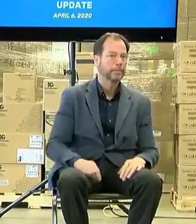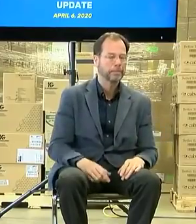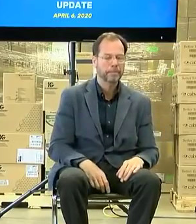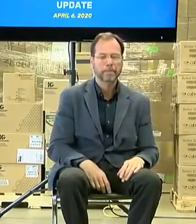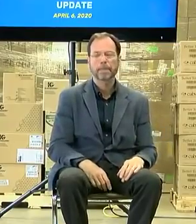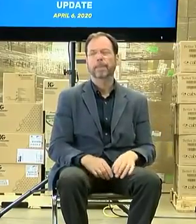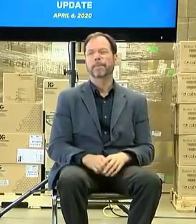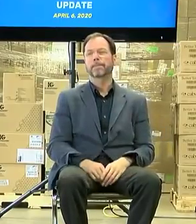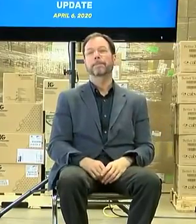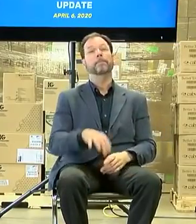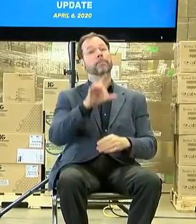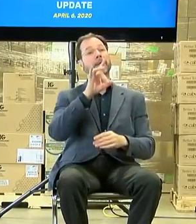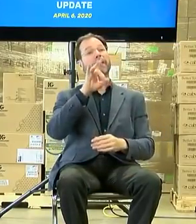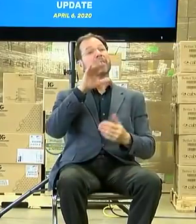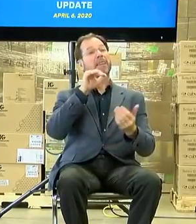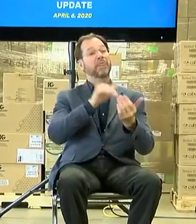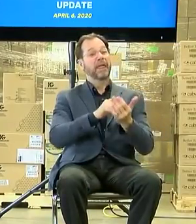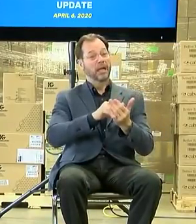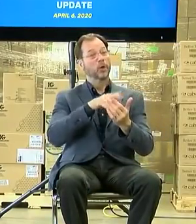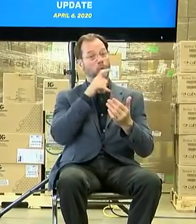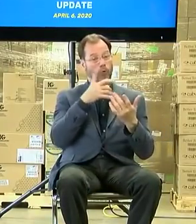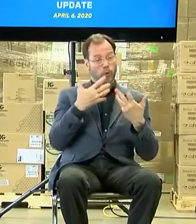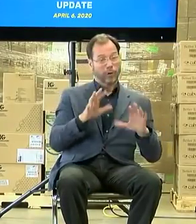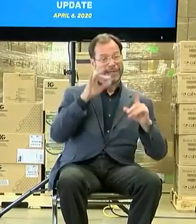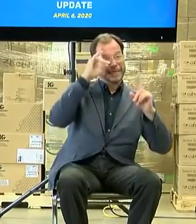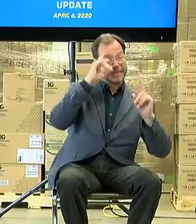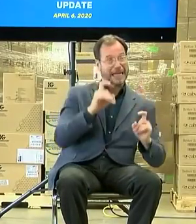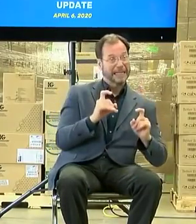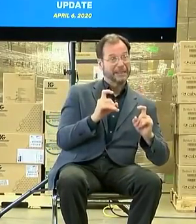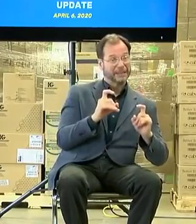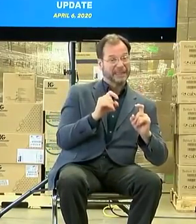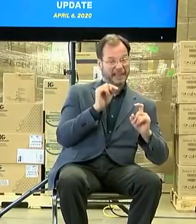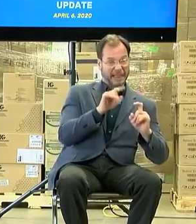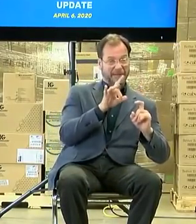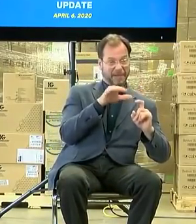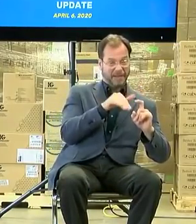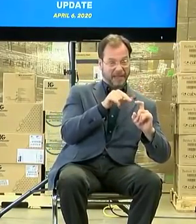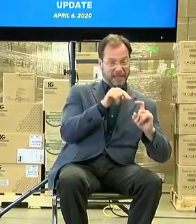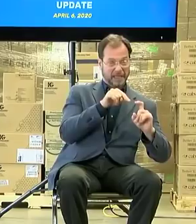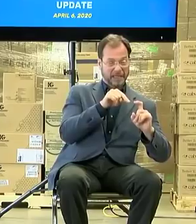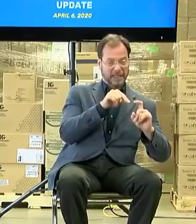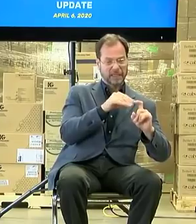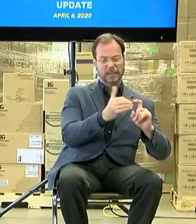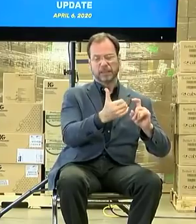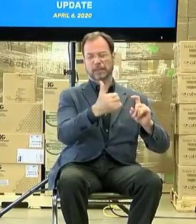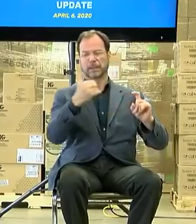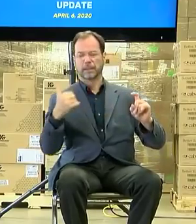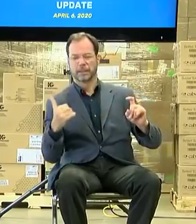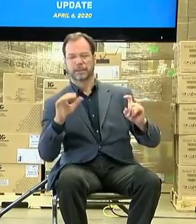Of the more than 85,000 people who have now been tested, there are